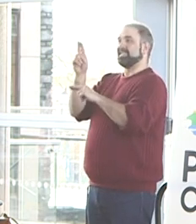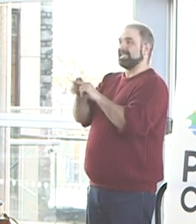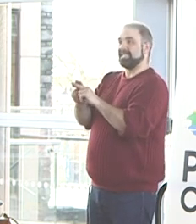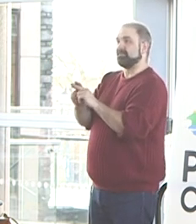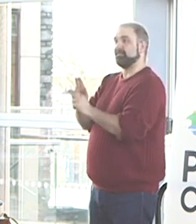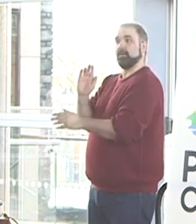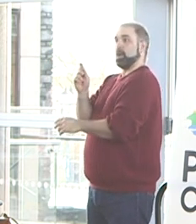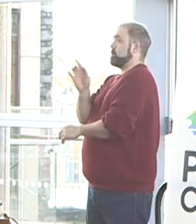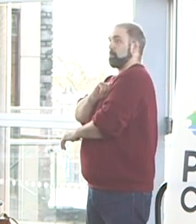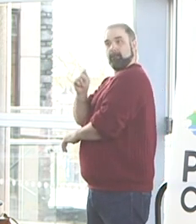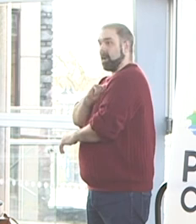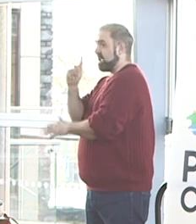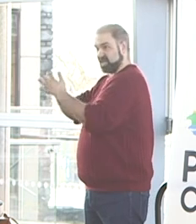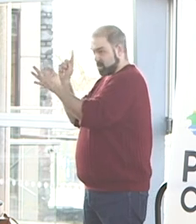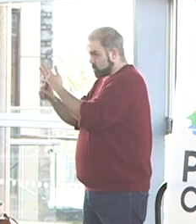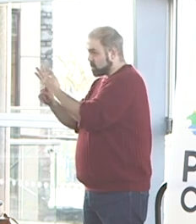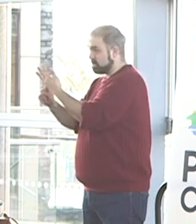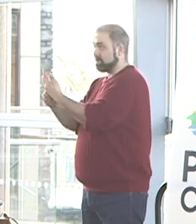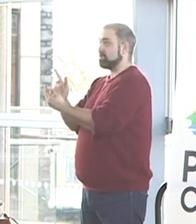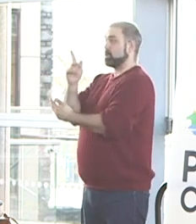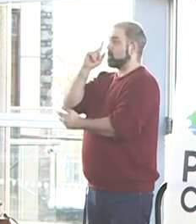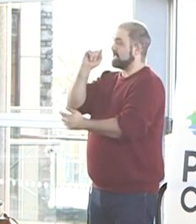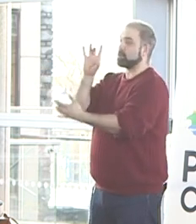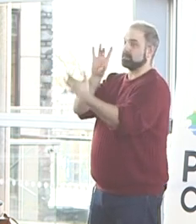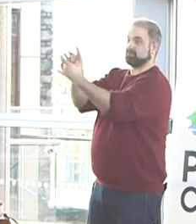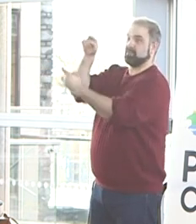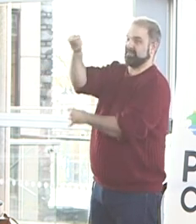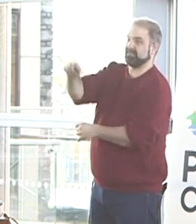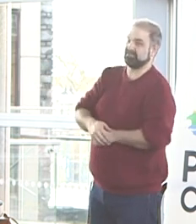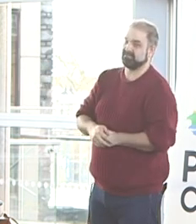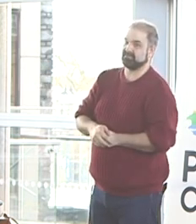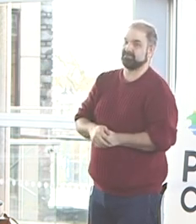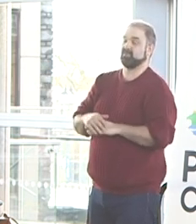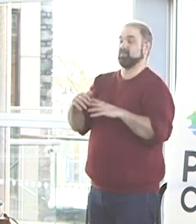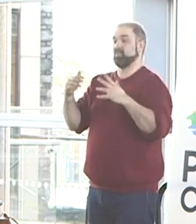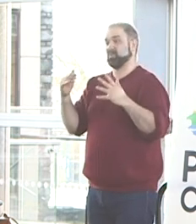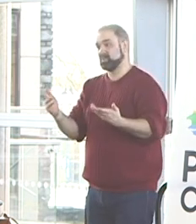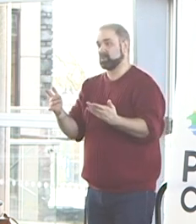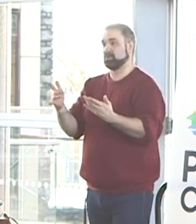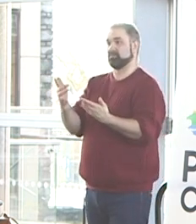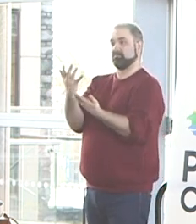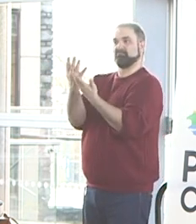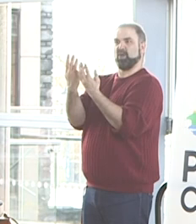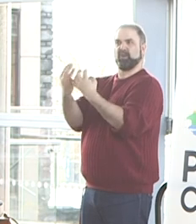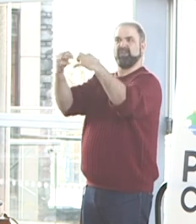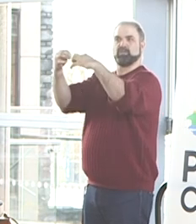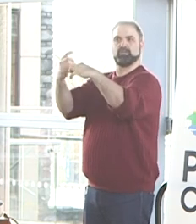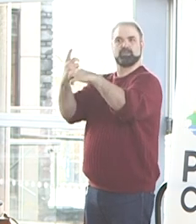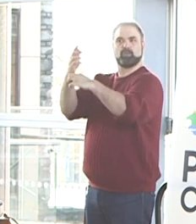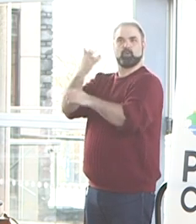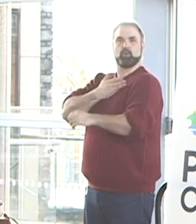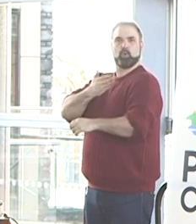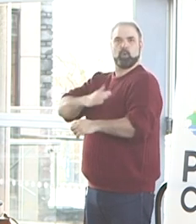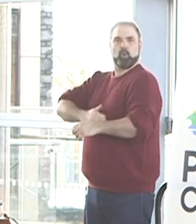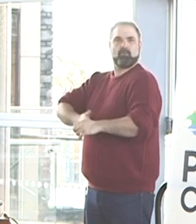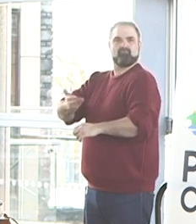member of the EU to be a signatory to the European Convention on Human Rights. So you can be in the Convention on Human Rights and outside